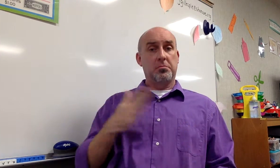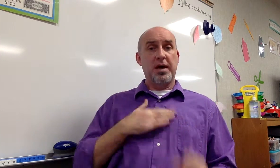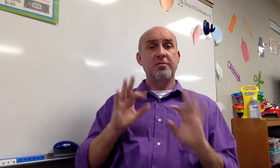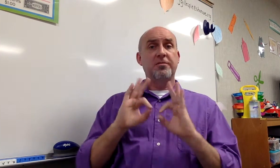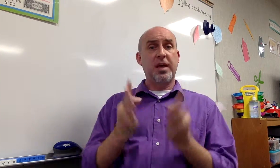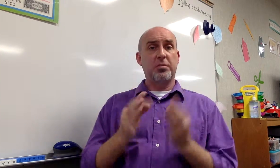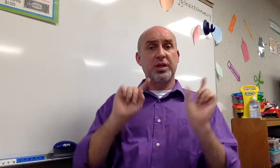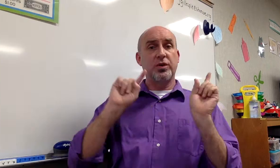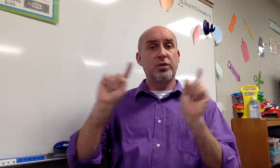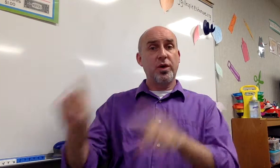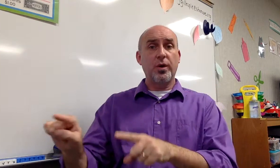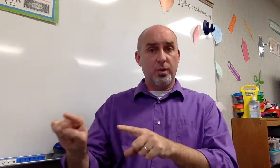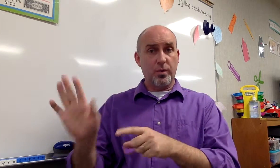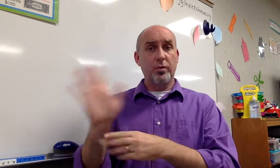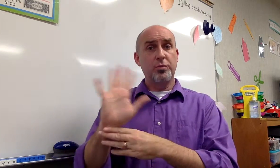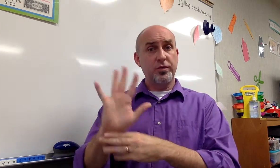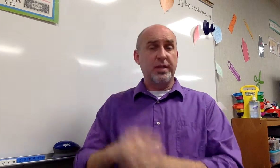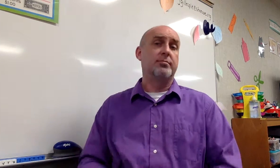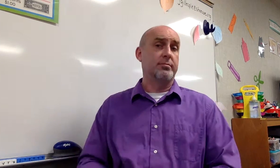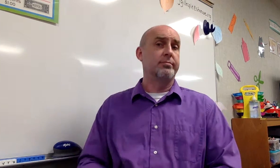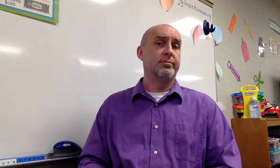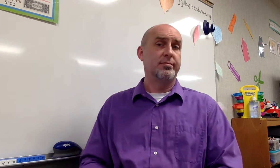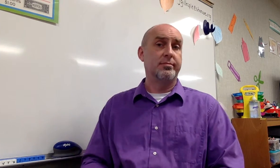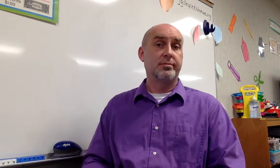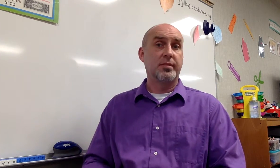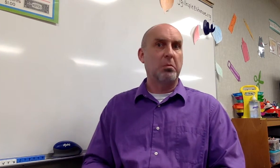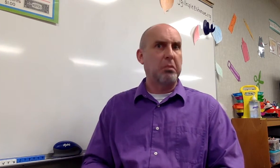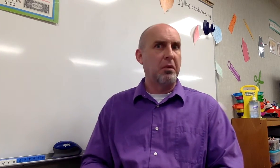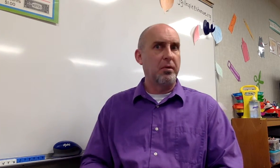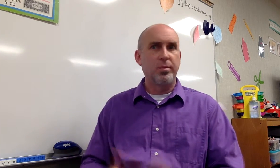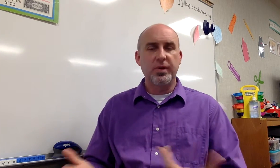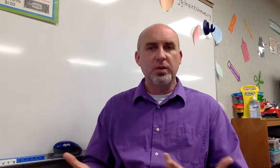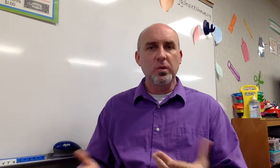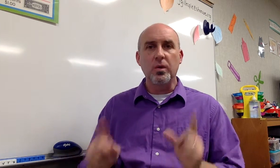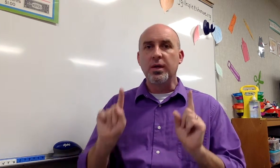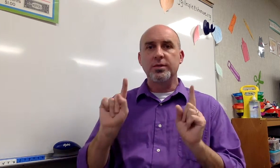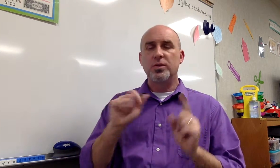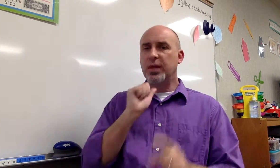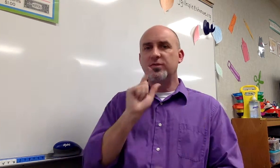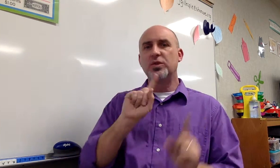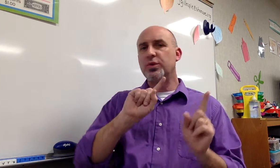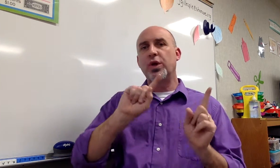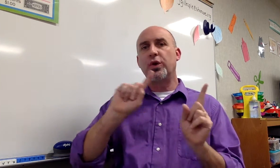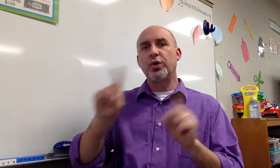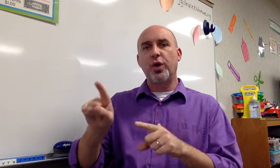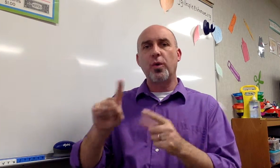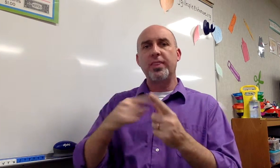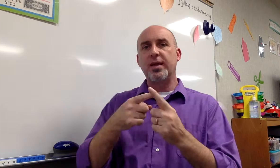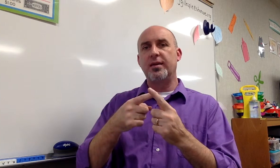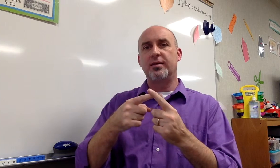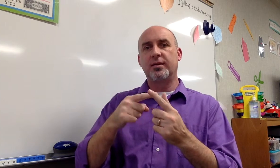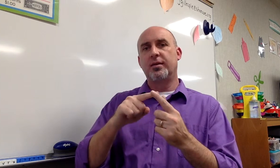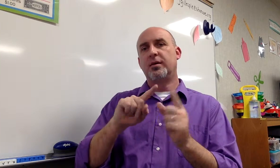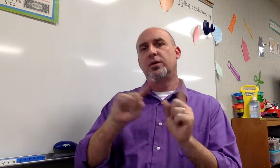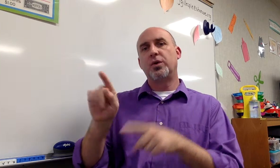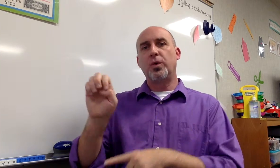My family go movie. Pretty cool. So you don't have to learn go and then